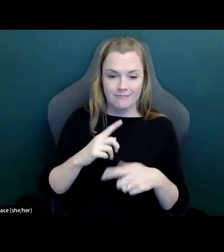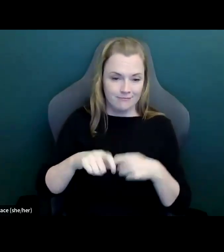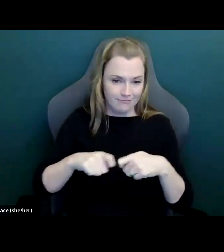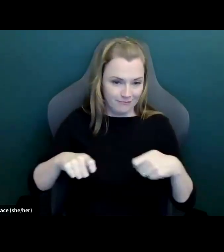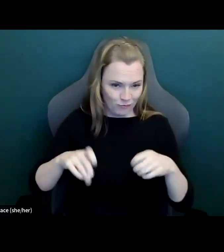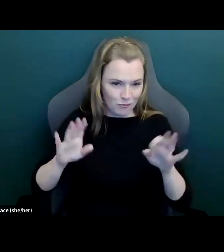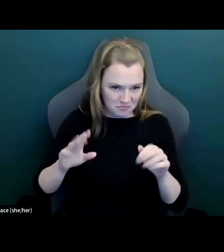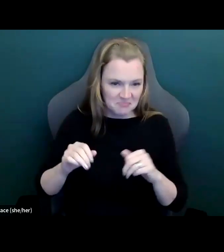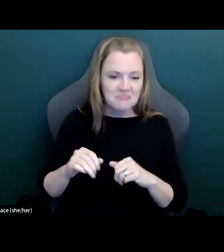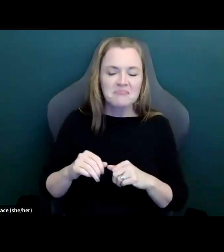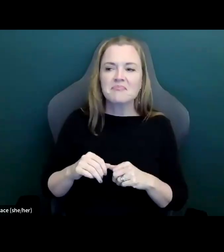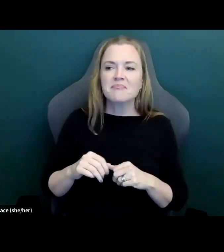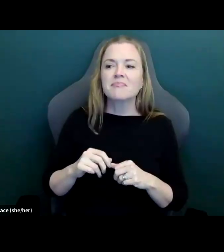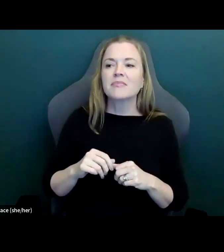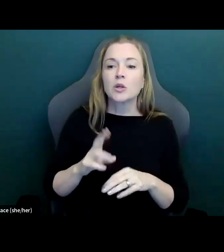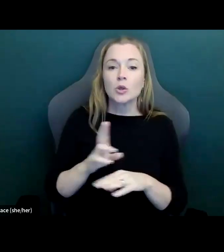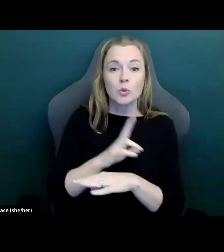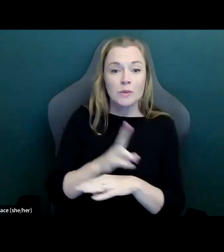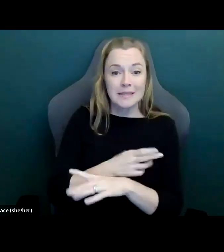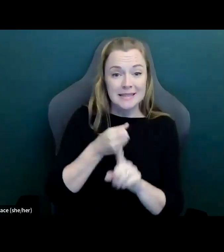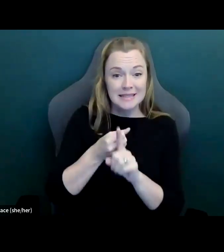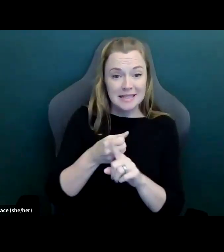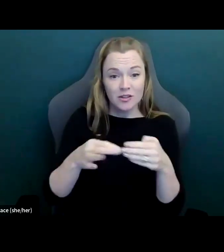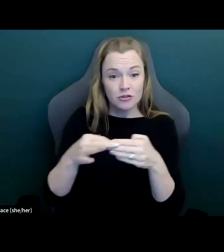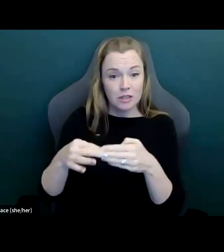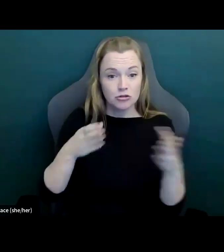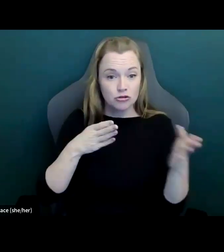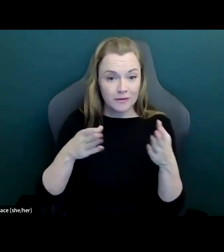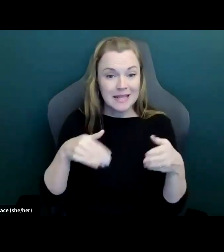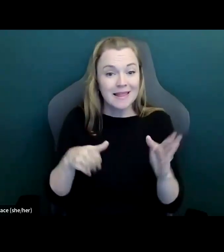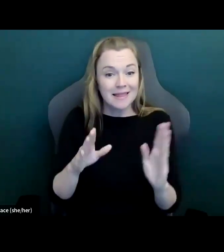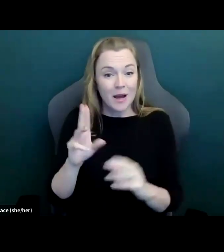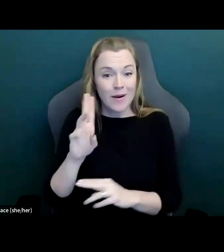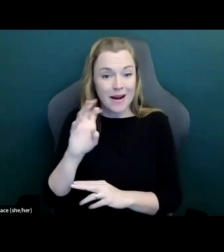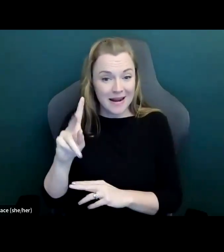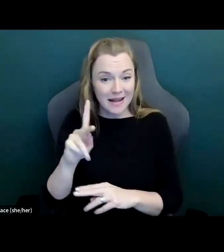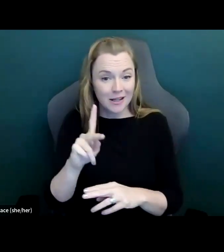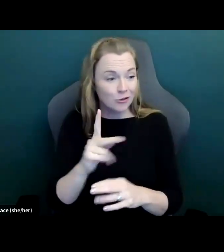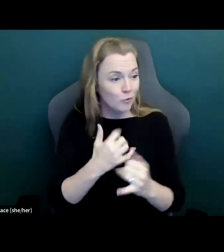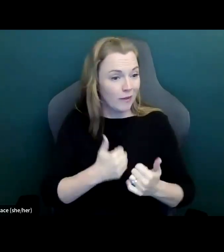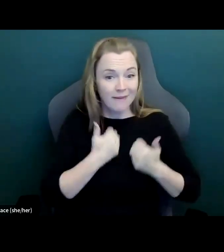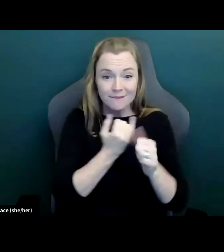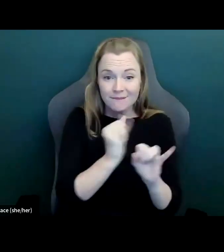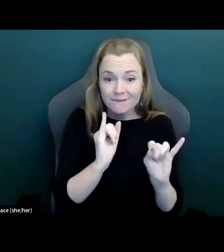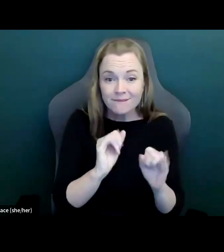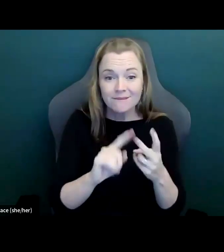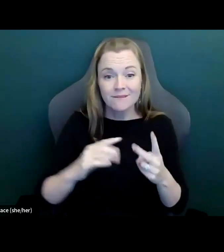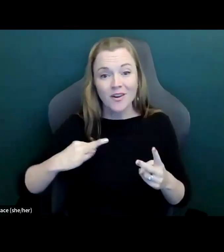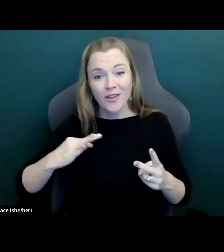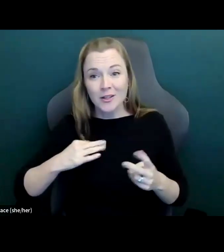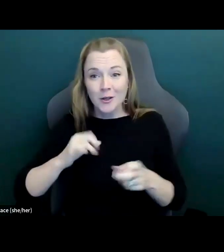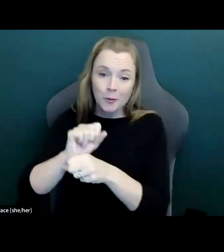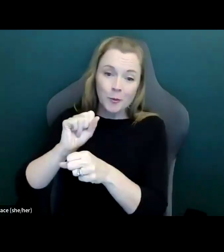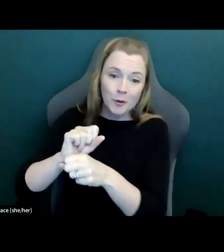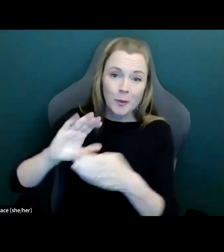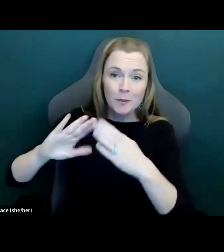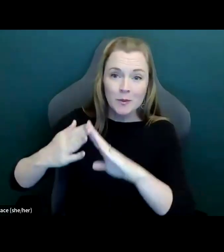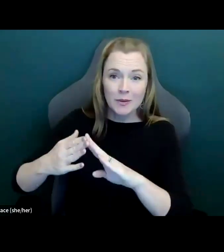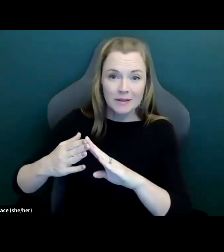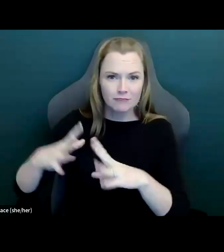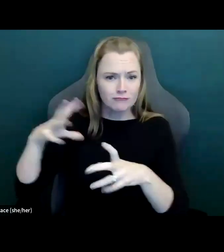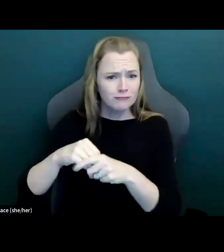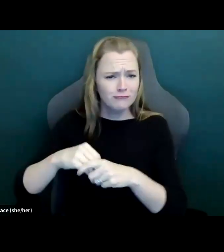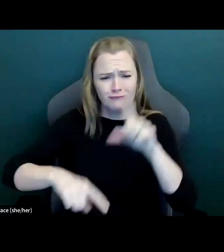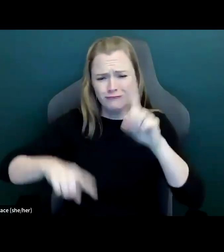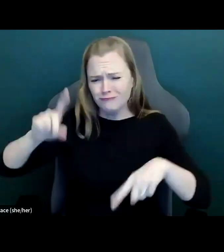utilizing self-directed services allows Nick to live on his own, volunteer and work in the community, engage in the myriad activities he loves to